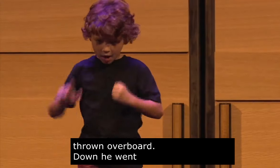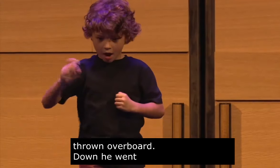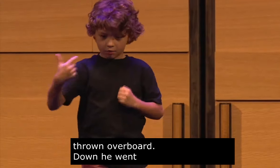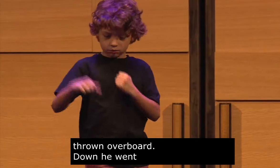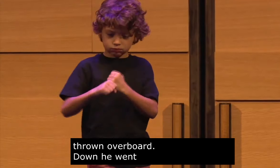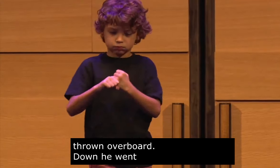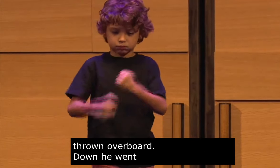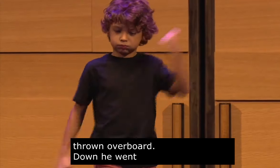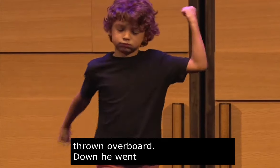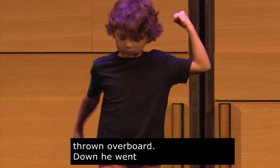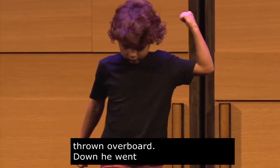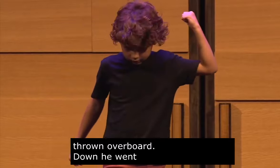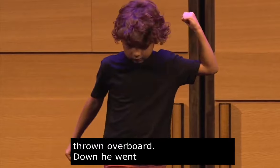Down he went.